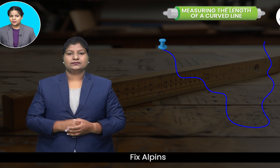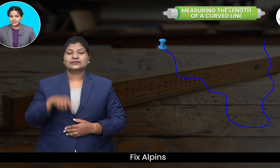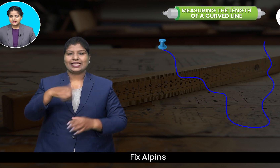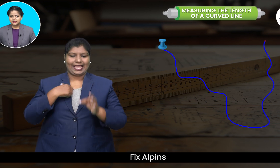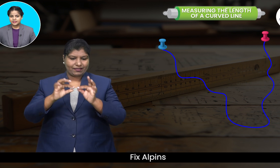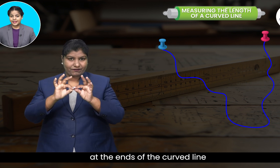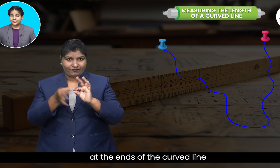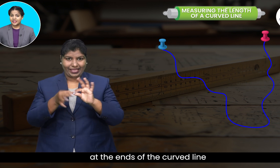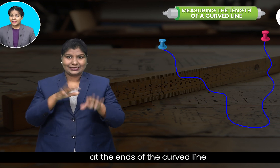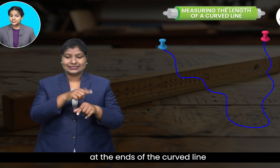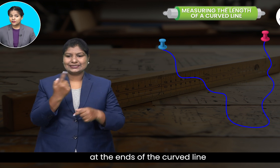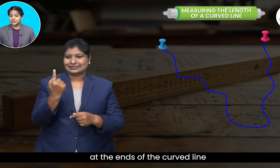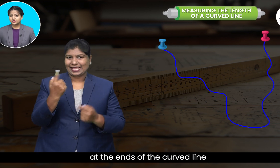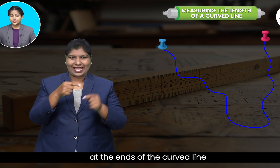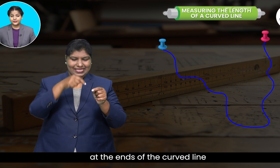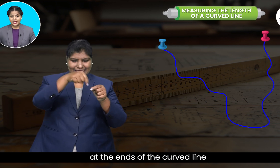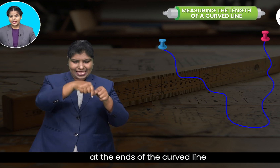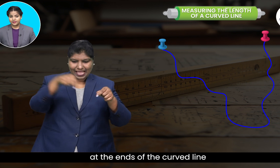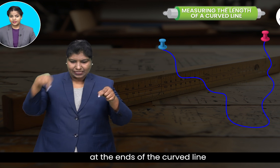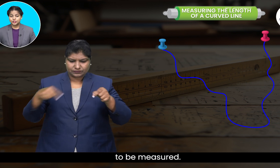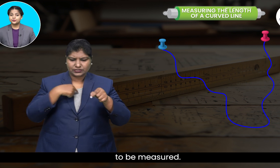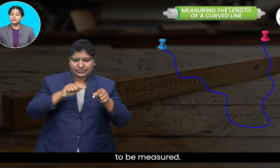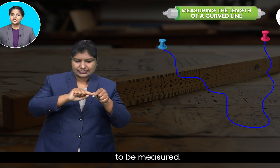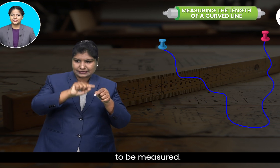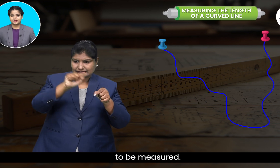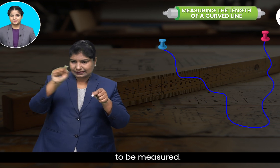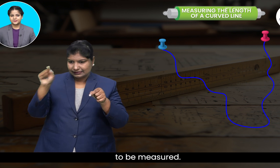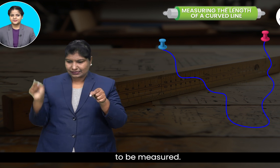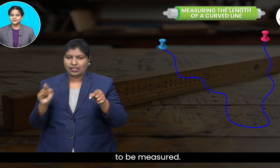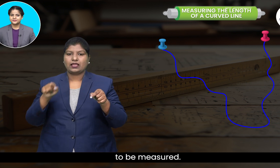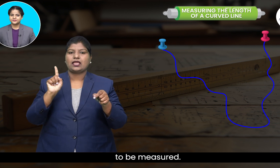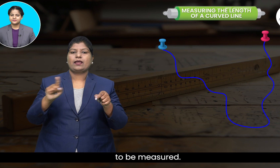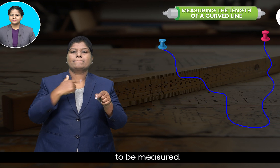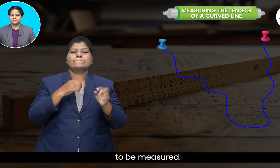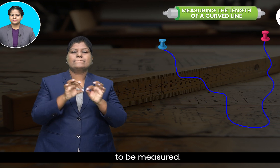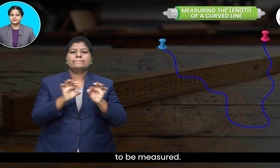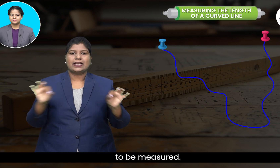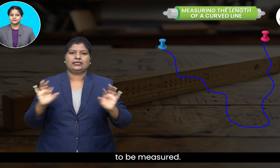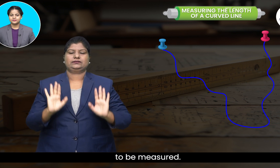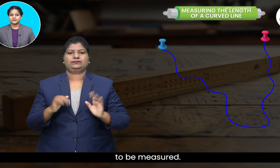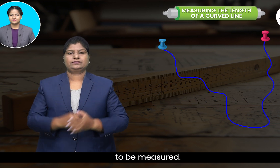Fix alpins at the ends of the curved line to be measured.